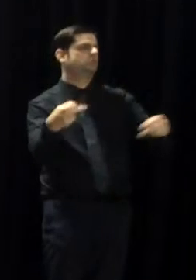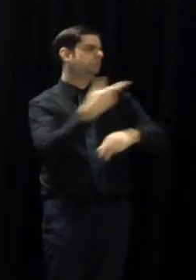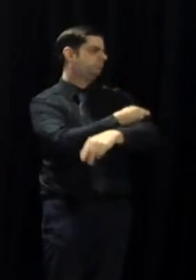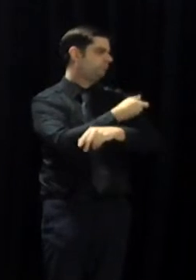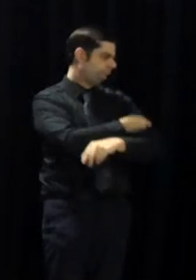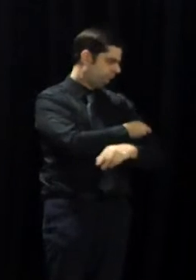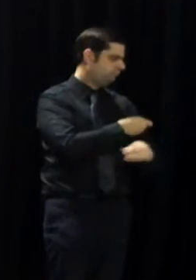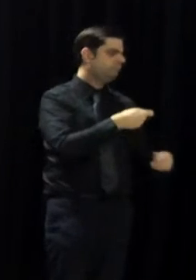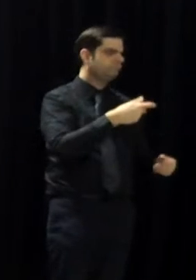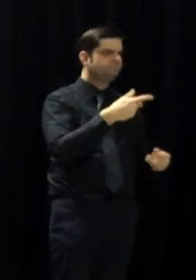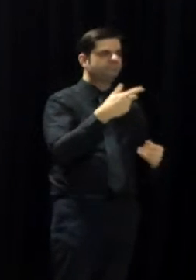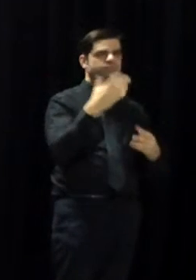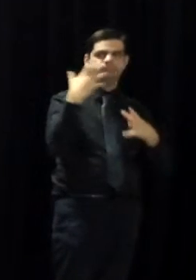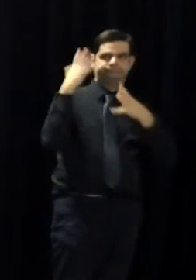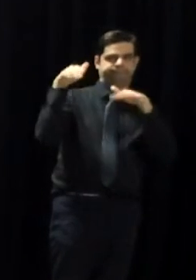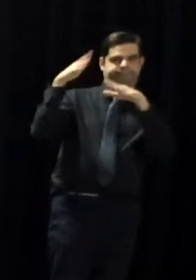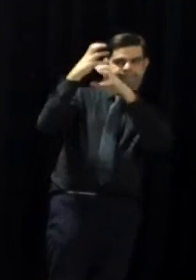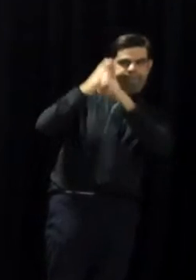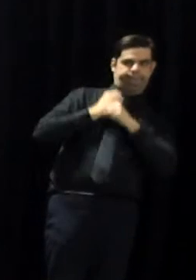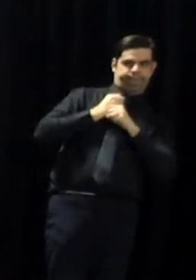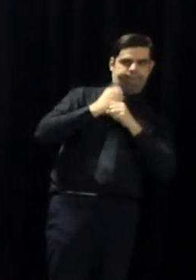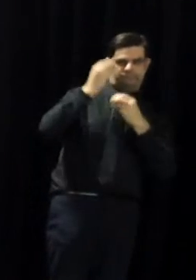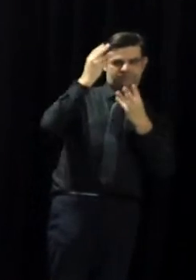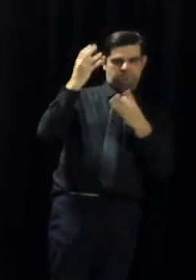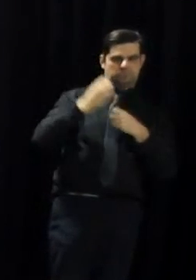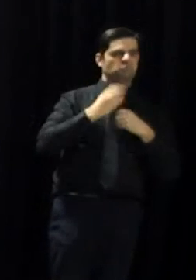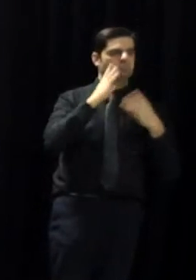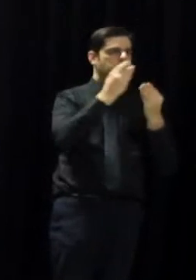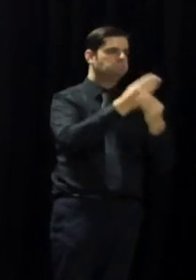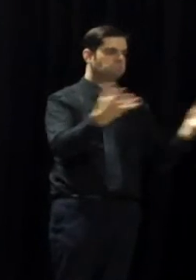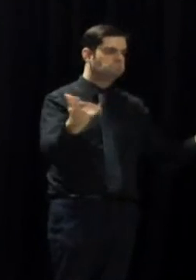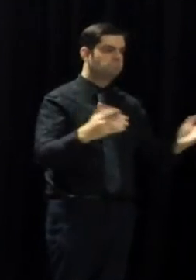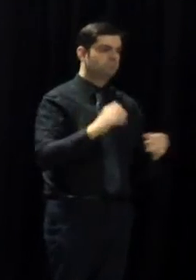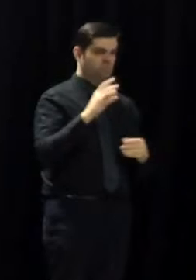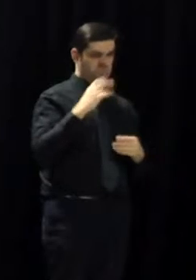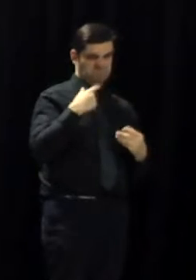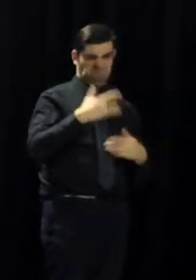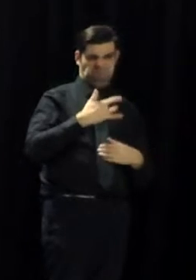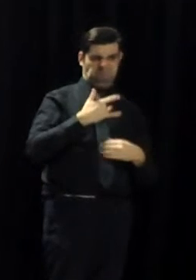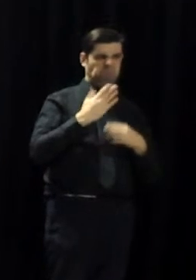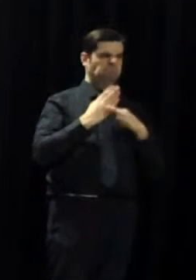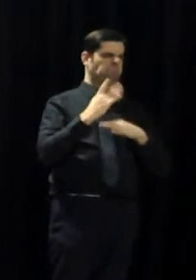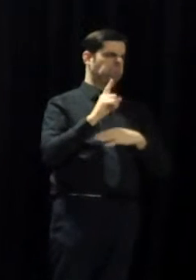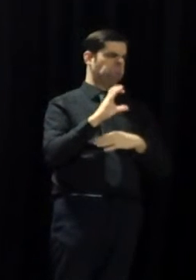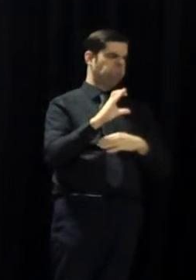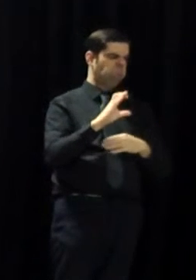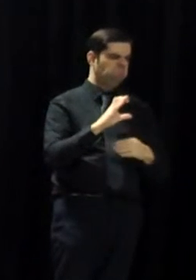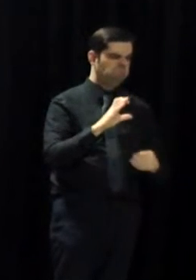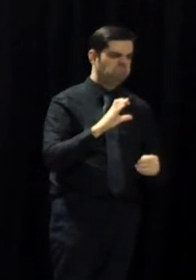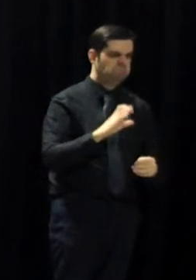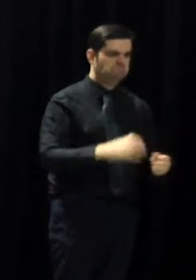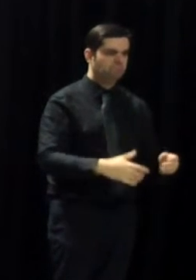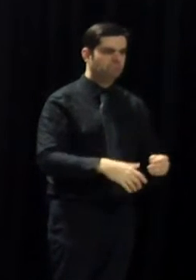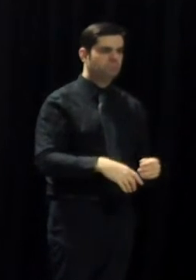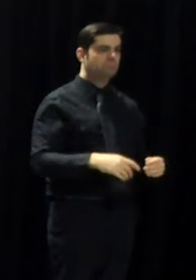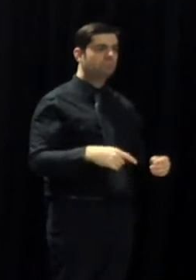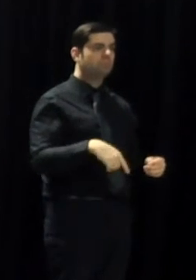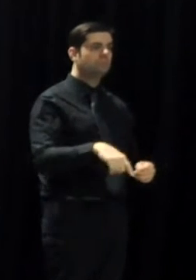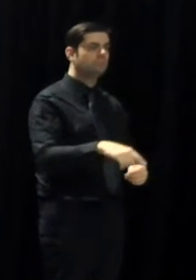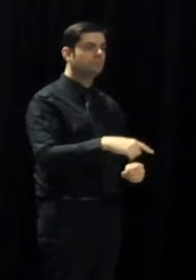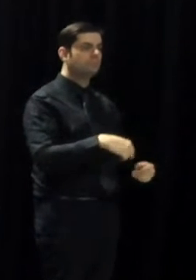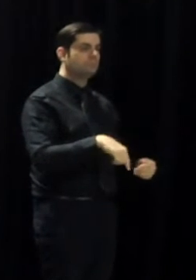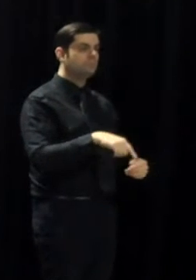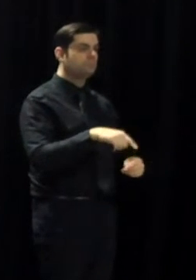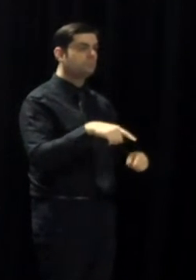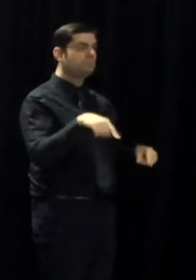news when you look at the folks that are getting very sick now. A lot of them live in these facilities. 30%